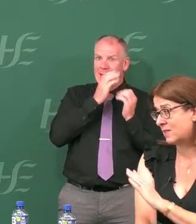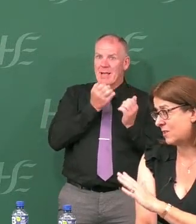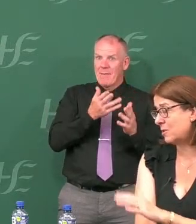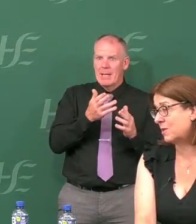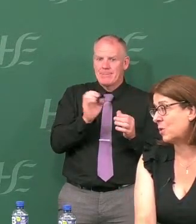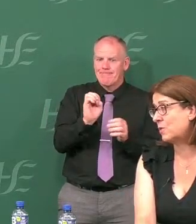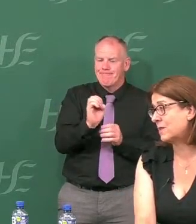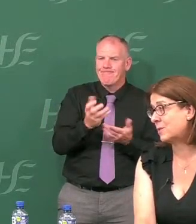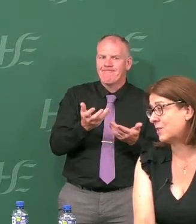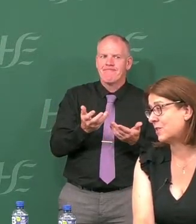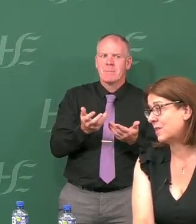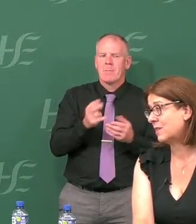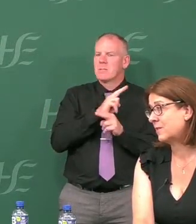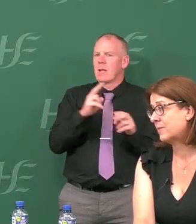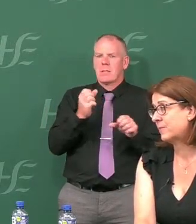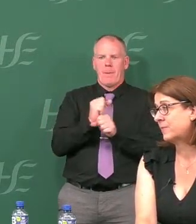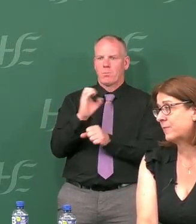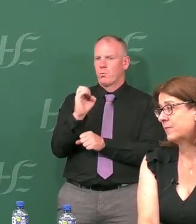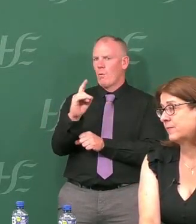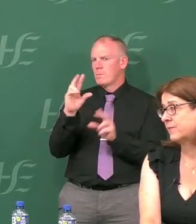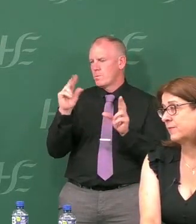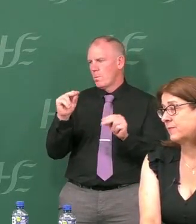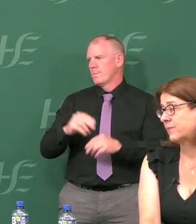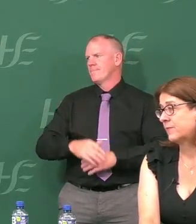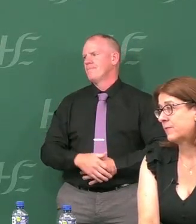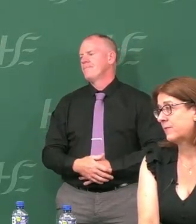but it's not to do with the COVID situation.